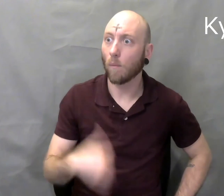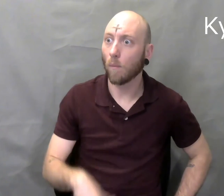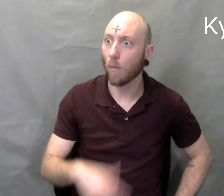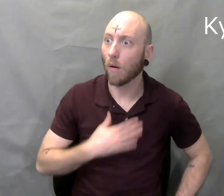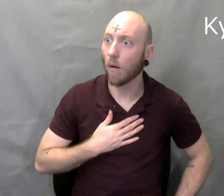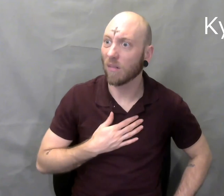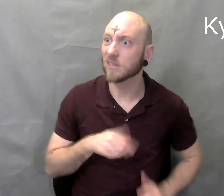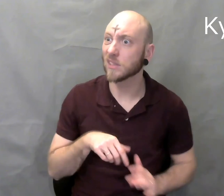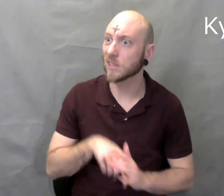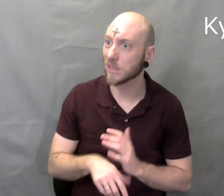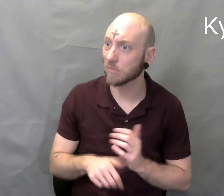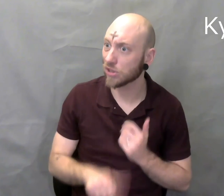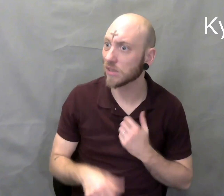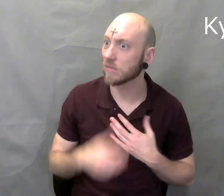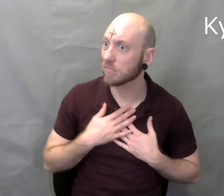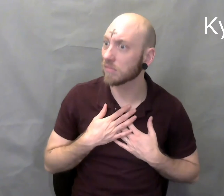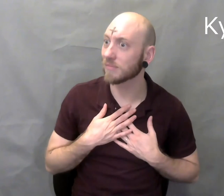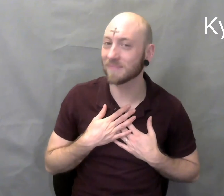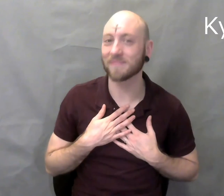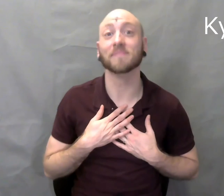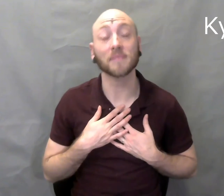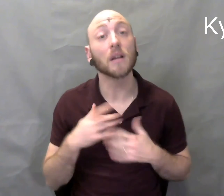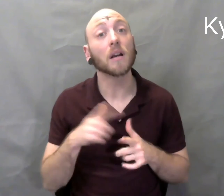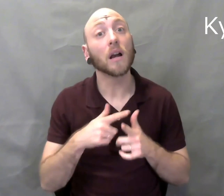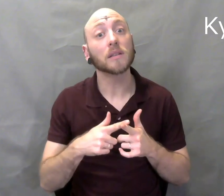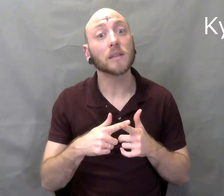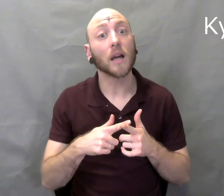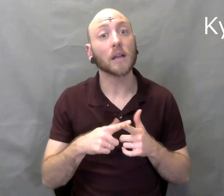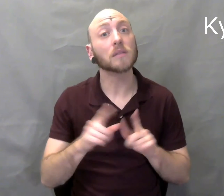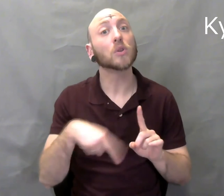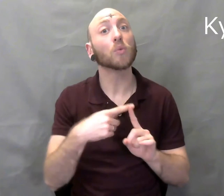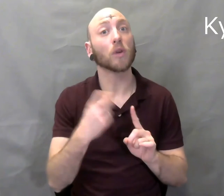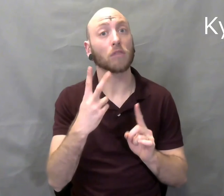excellent. I like it. And then it was reconfirmed when I looked into 12 and 12.